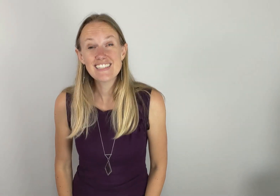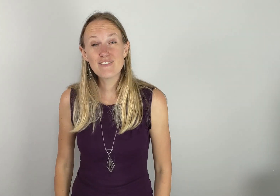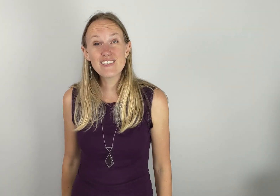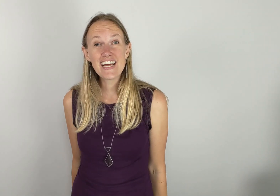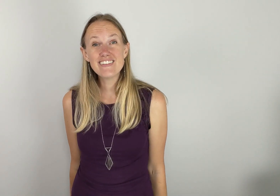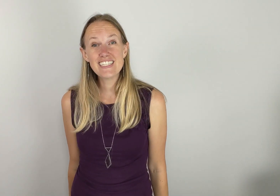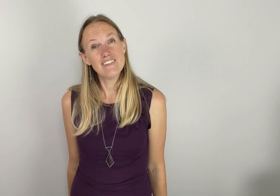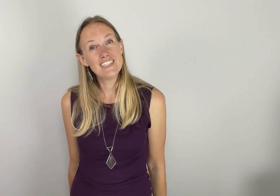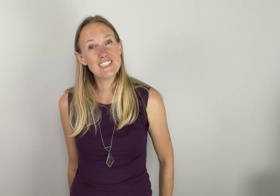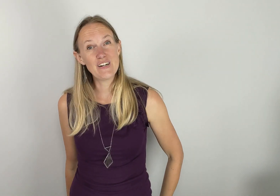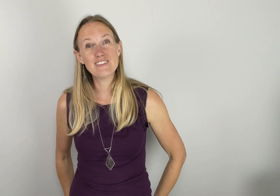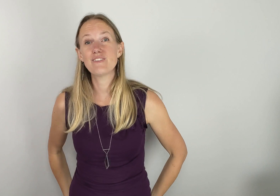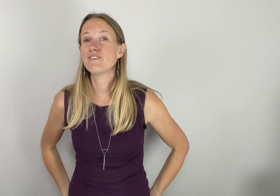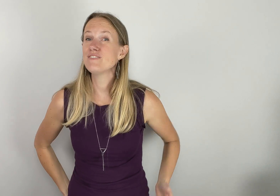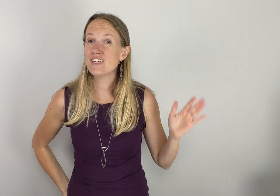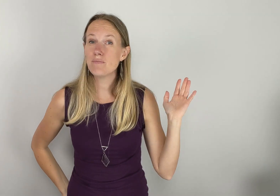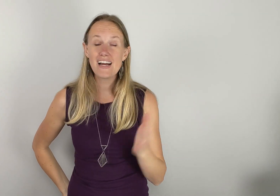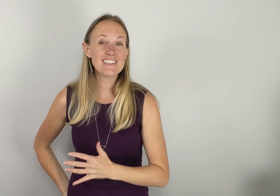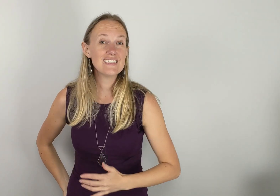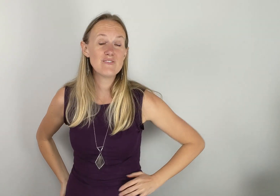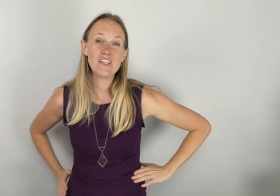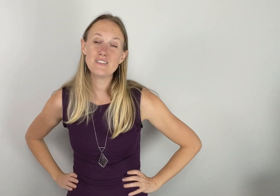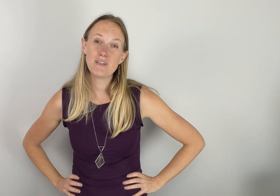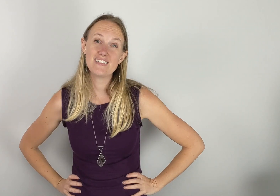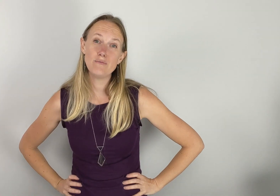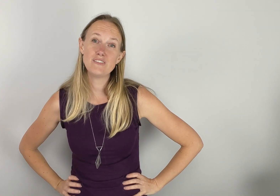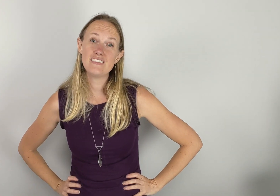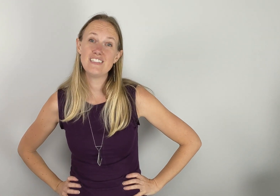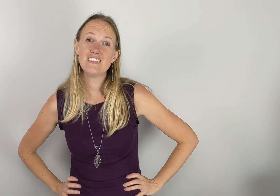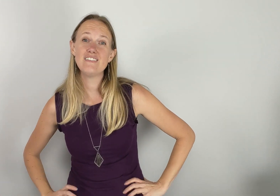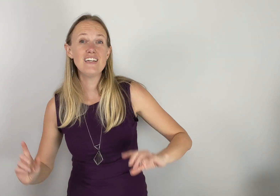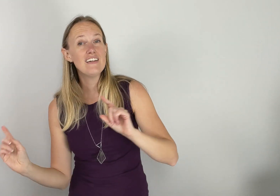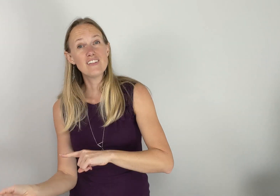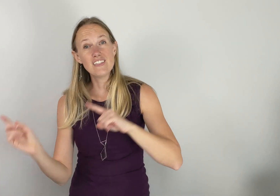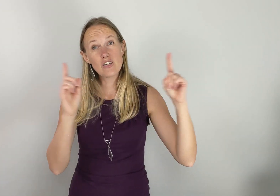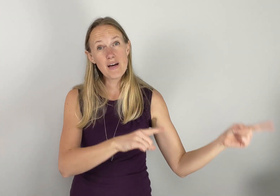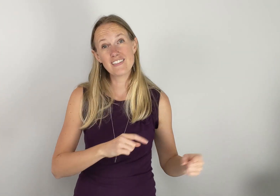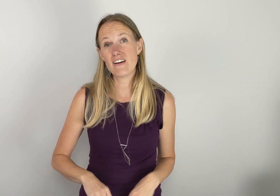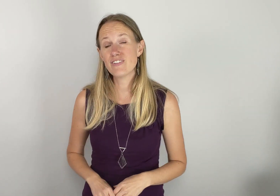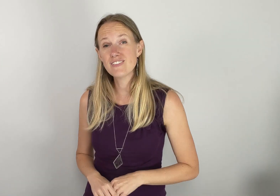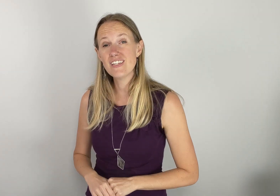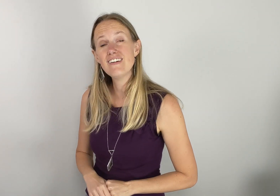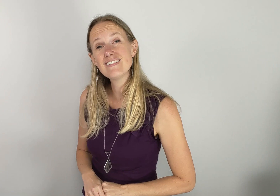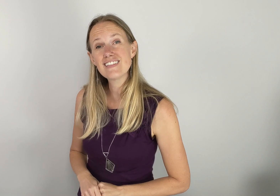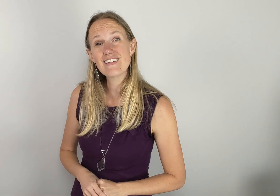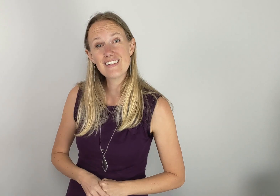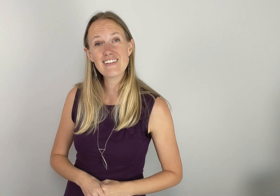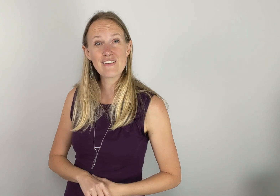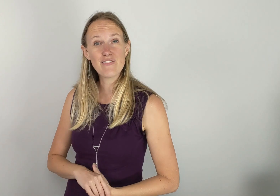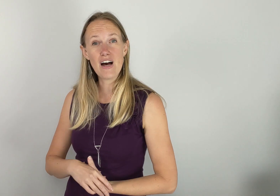You've learned everything you need to know. So feel free, practice this video as many times as you need to. You need to go back to that first video to learn the